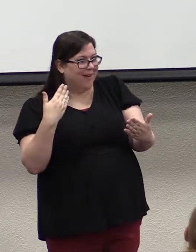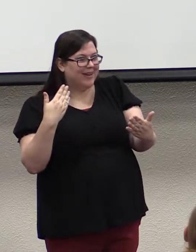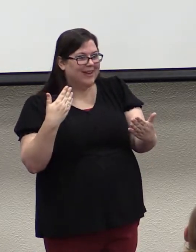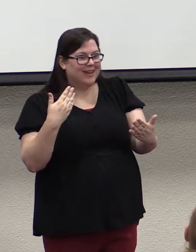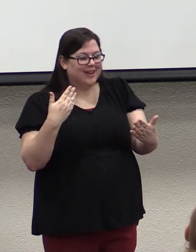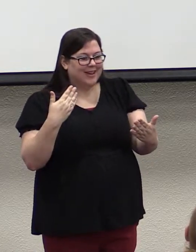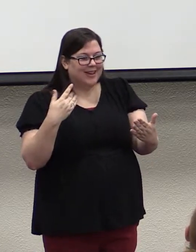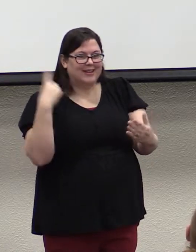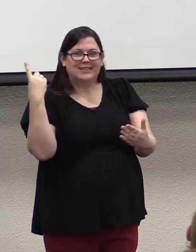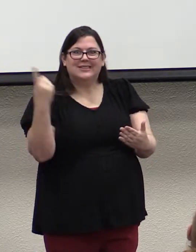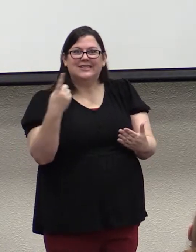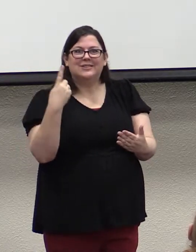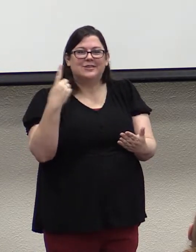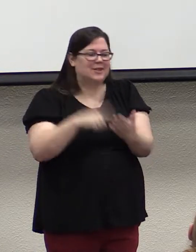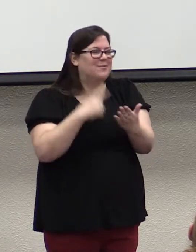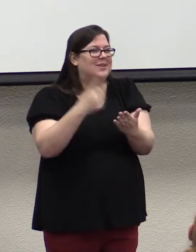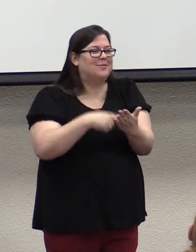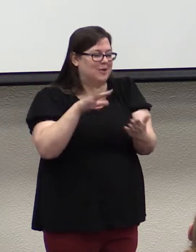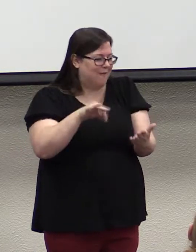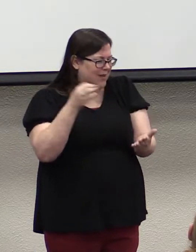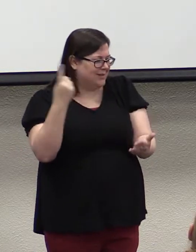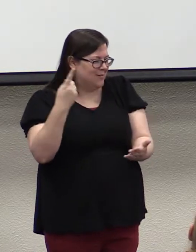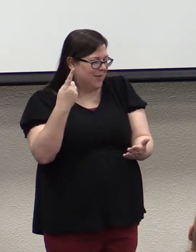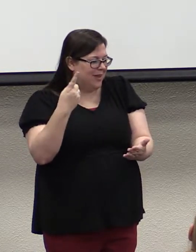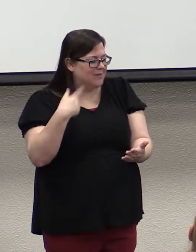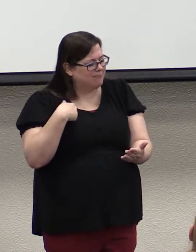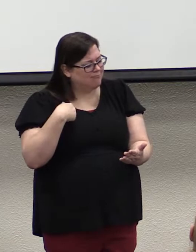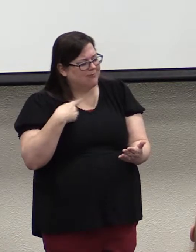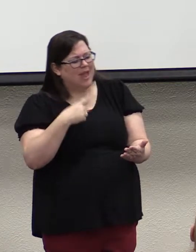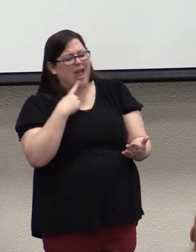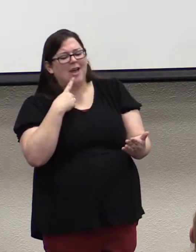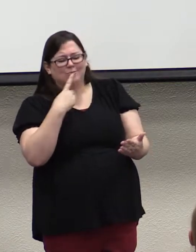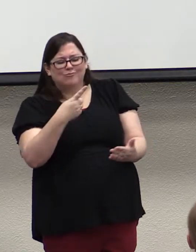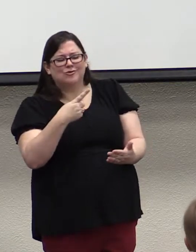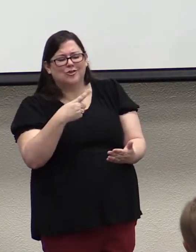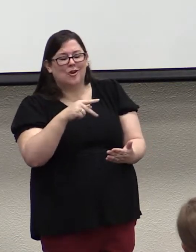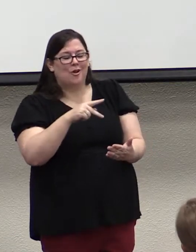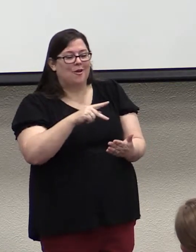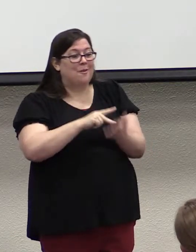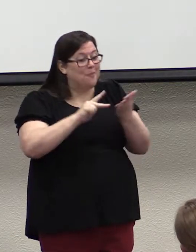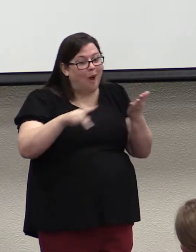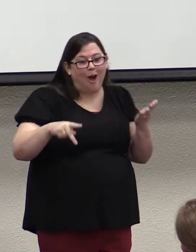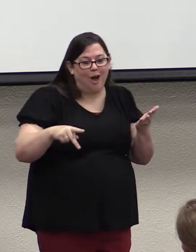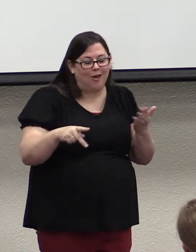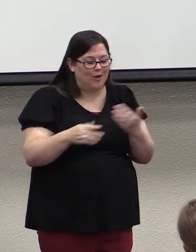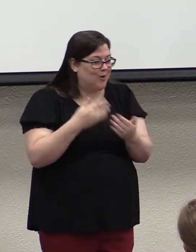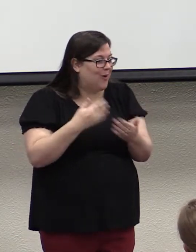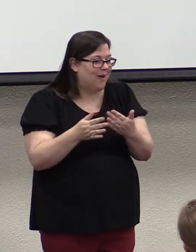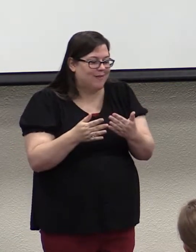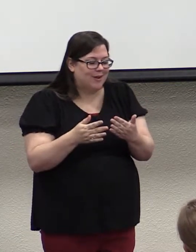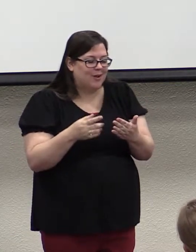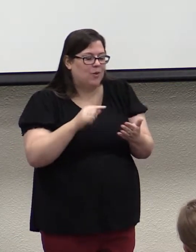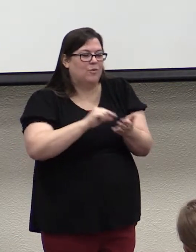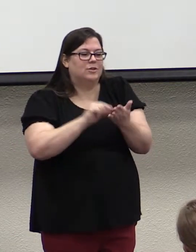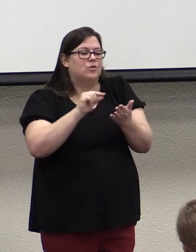And sometimes you find something, it's like, I'm pretty sure Paul or whoever was writing that to